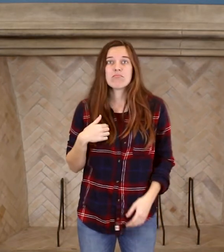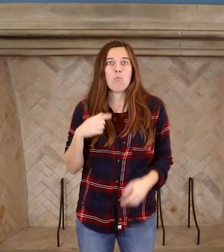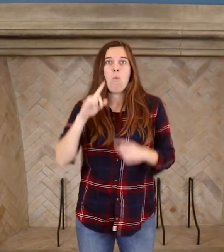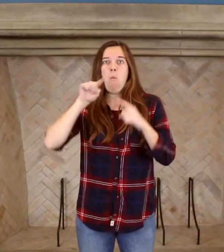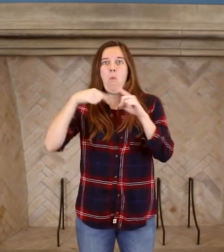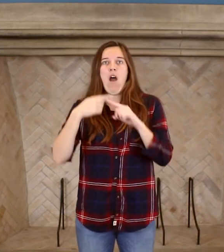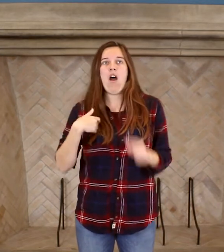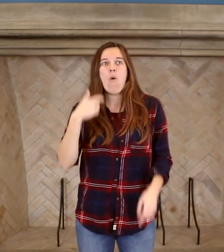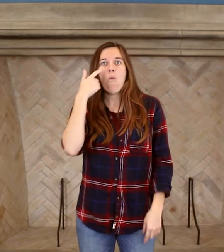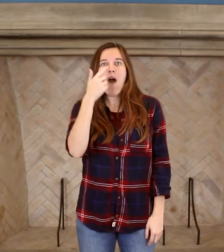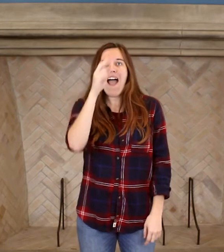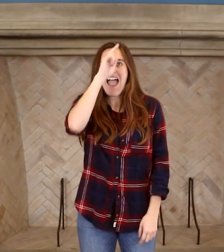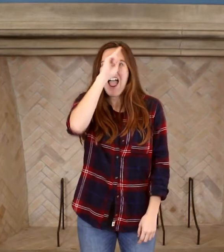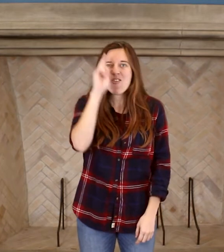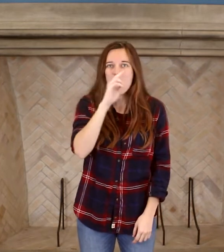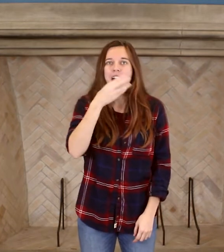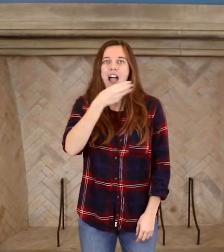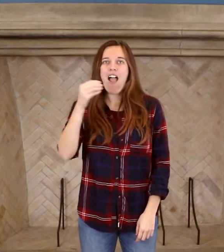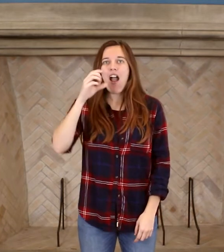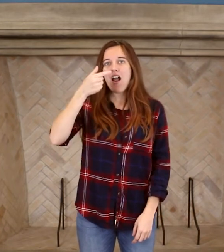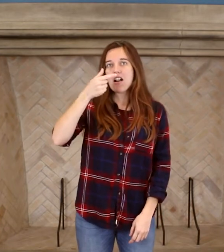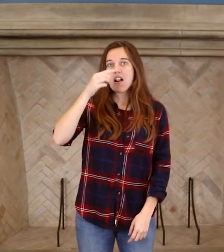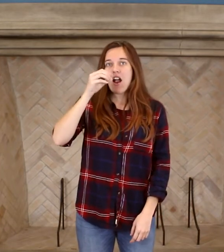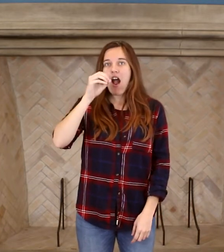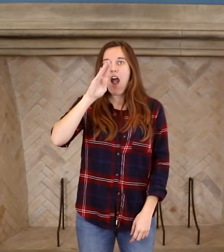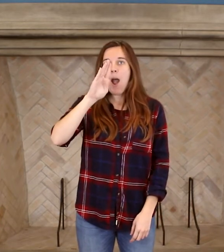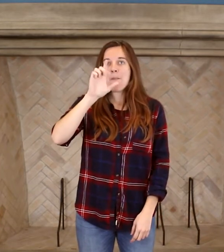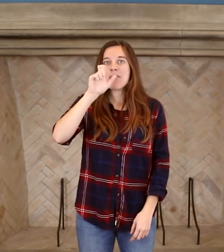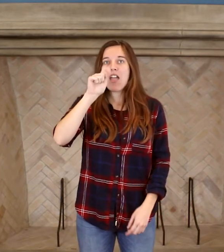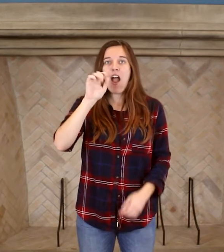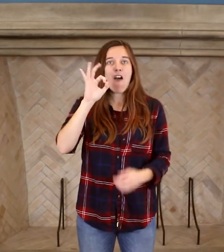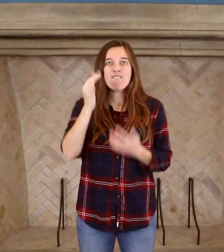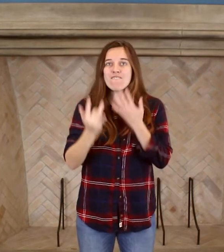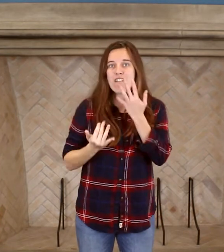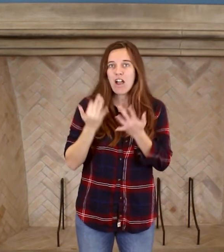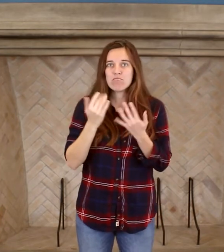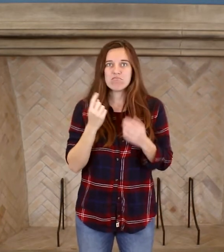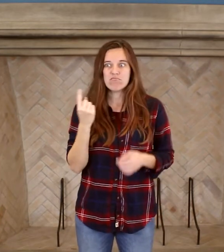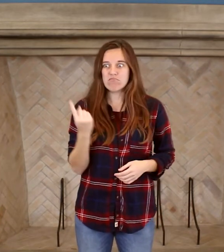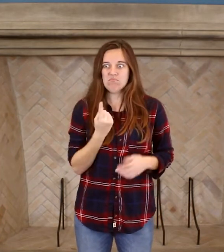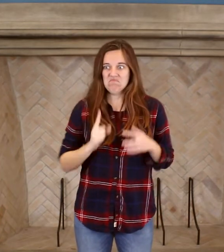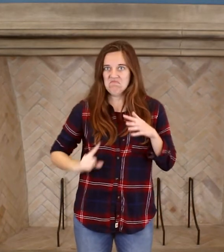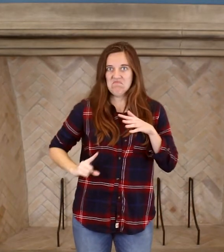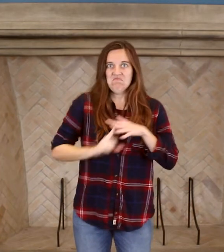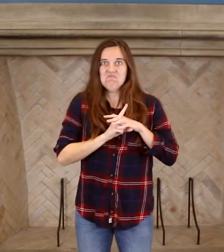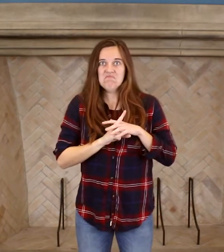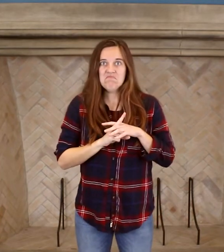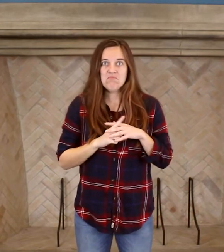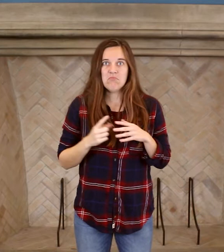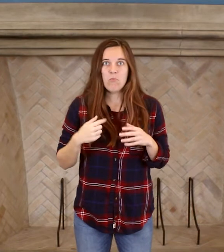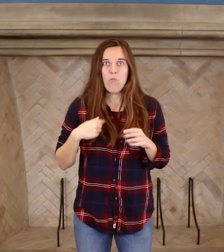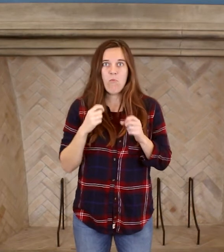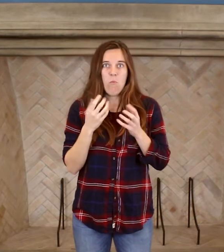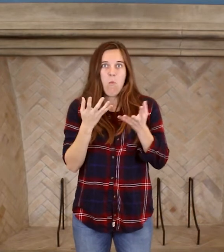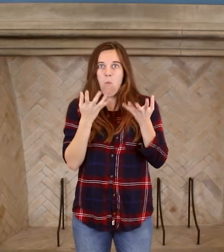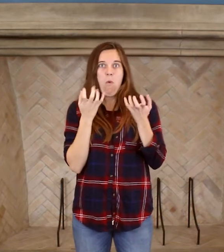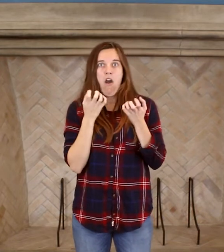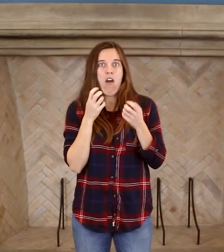I was a girl, I watched Harry Potter, The Goblet of Fire, and that